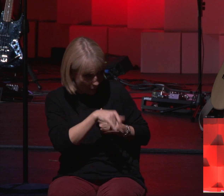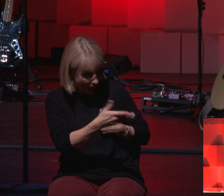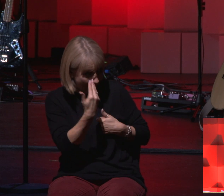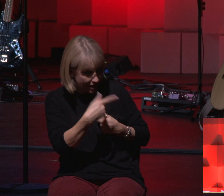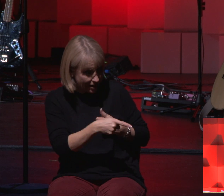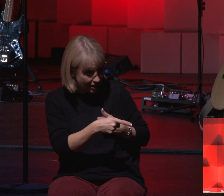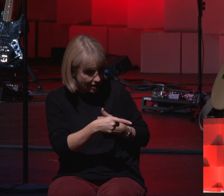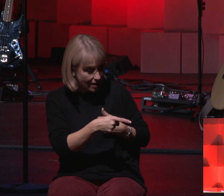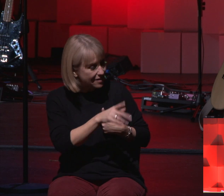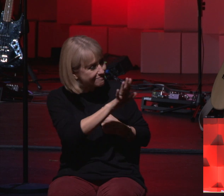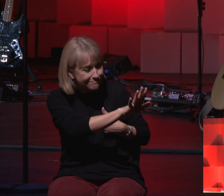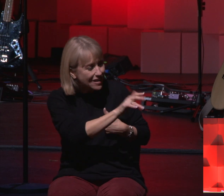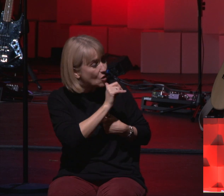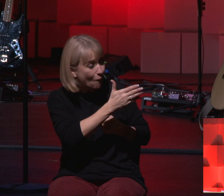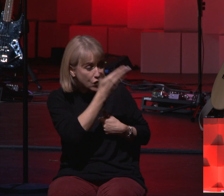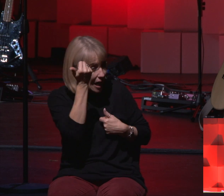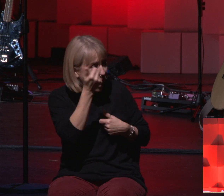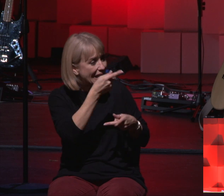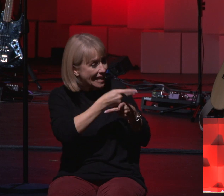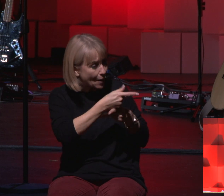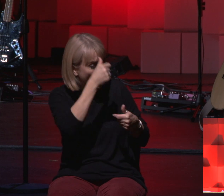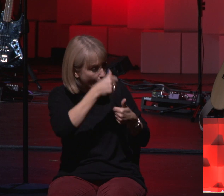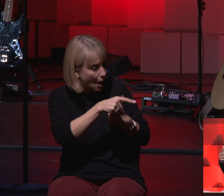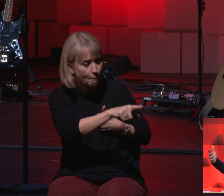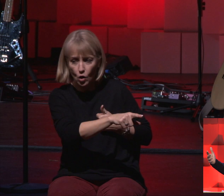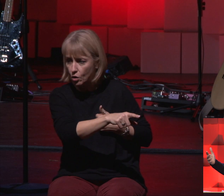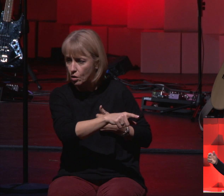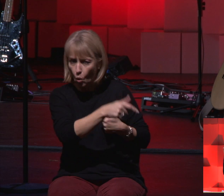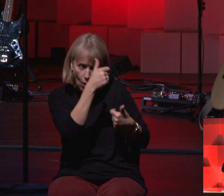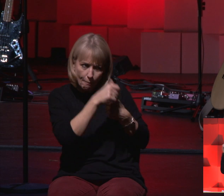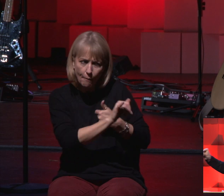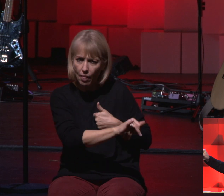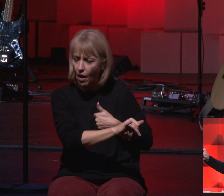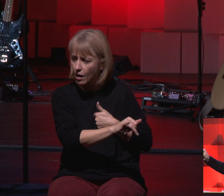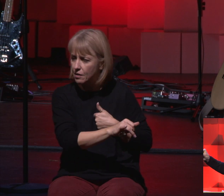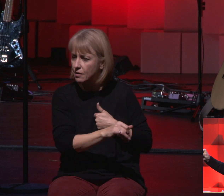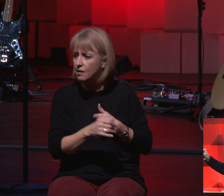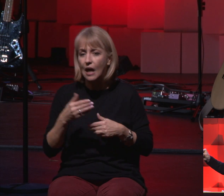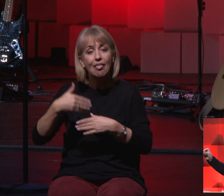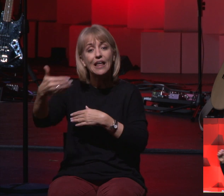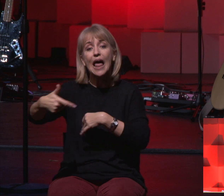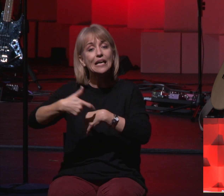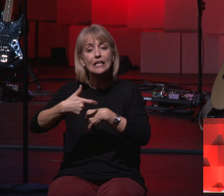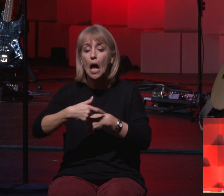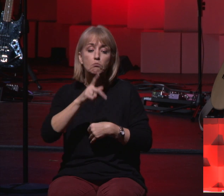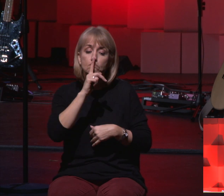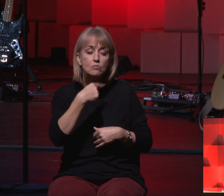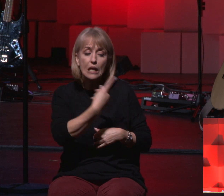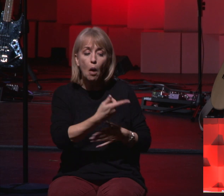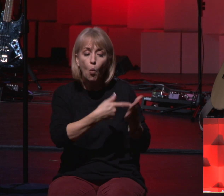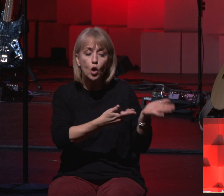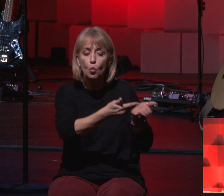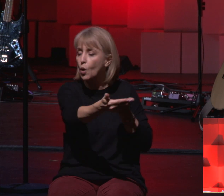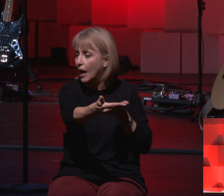He says, don't forget that, as he sent them out again. Now, the next time, he didn't tell them, don't leave, you leave everything behind. But this was